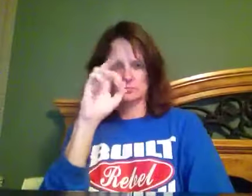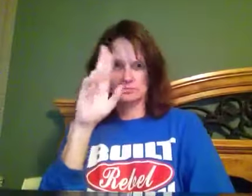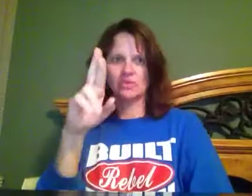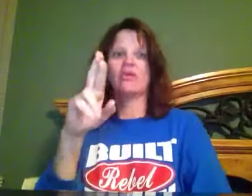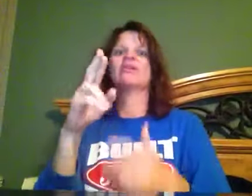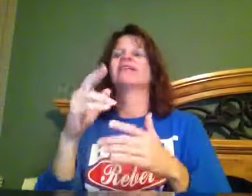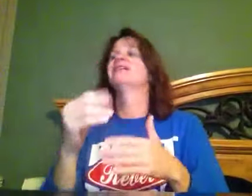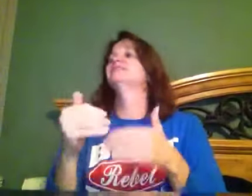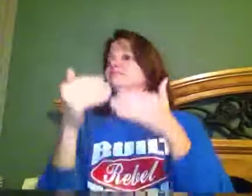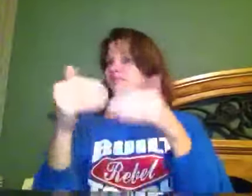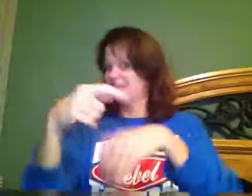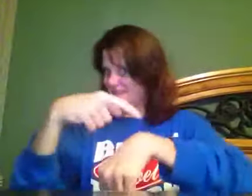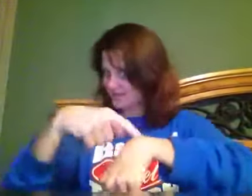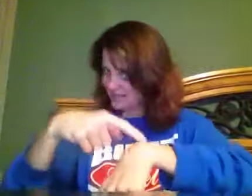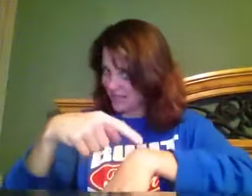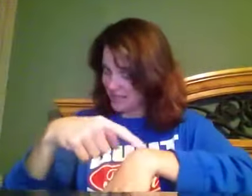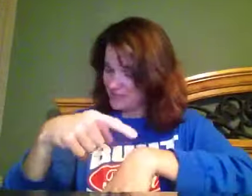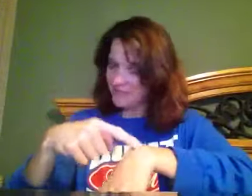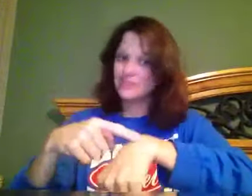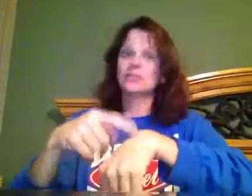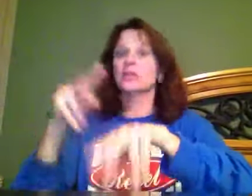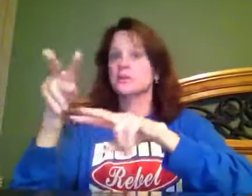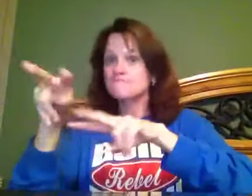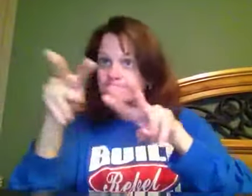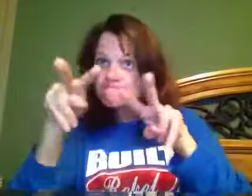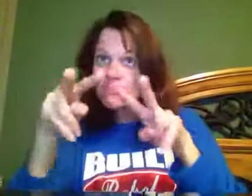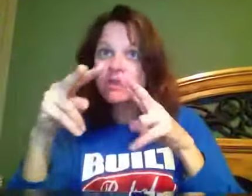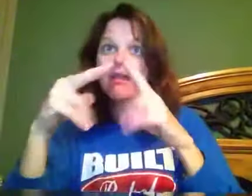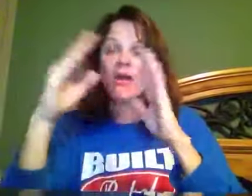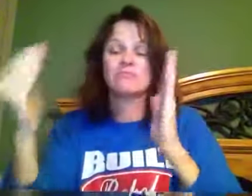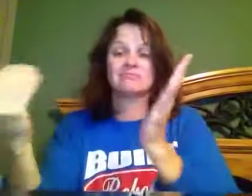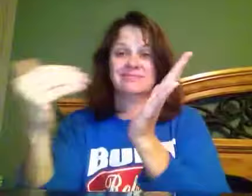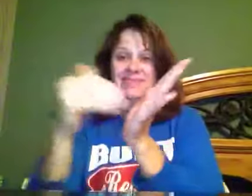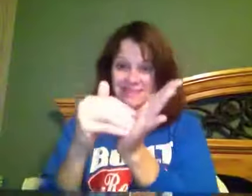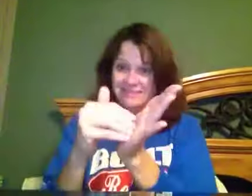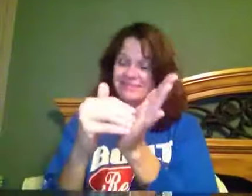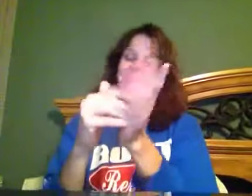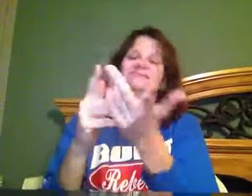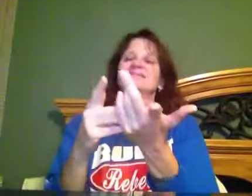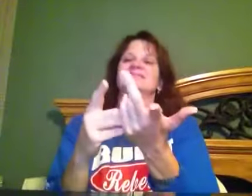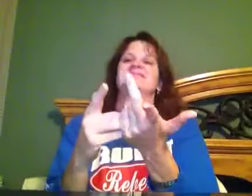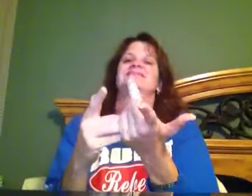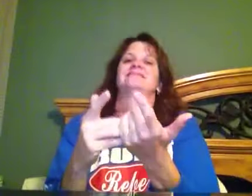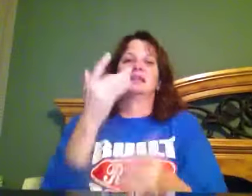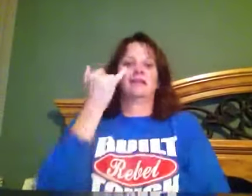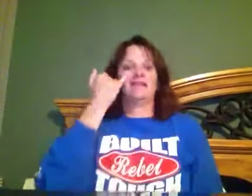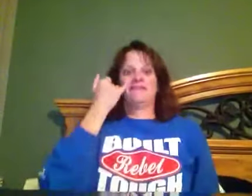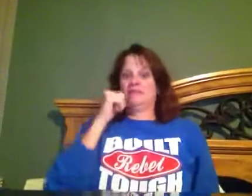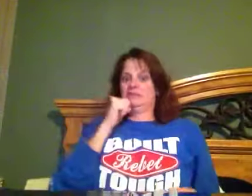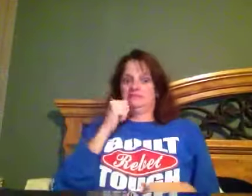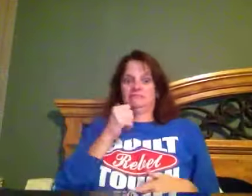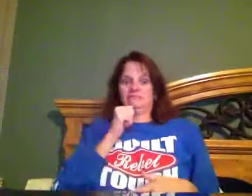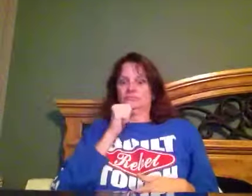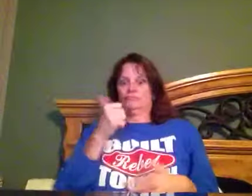that is if you don't find your dream home on the very first try, they'll have a much narrow search and have all the likes and dislikes that